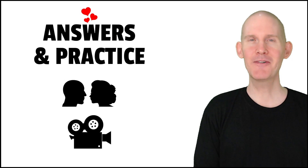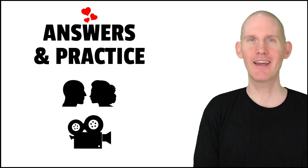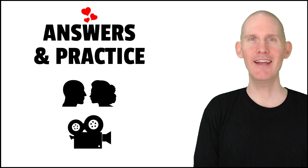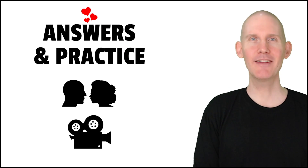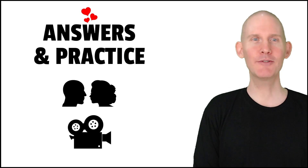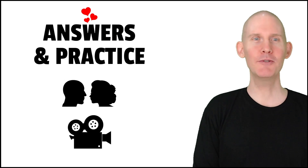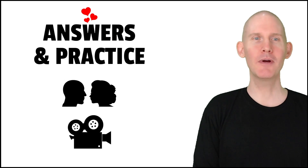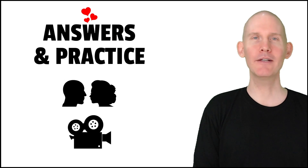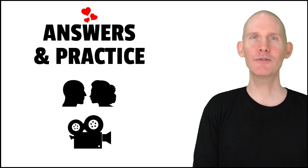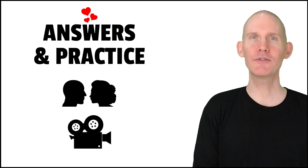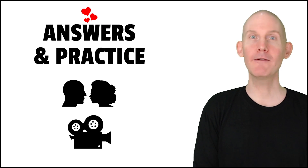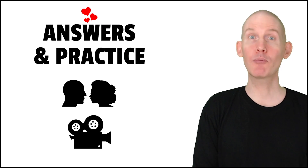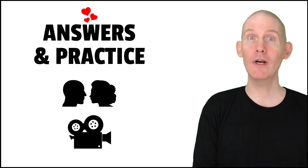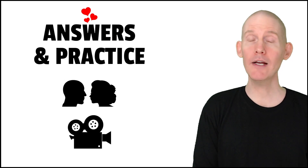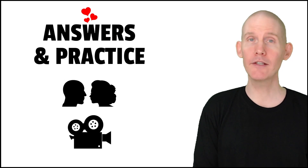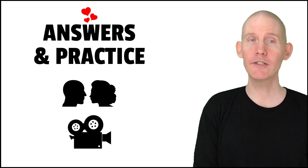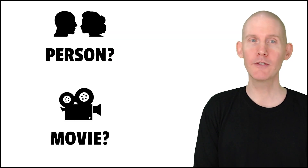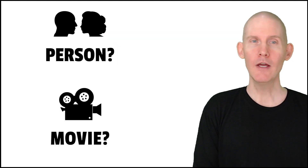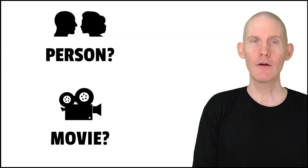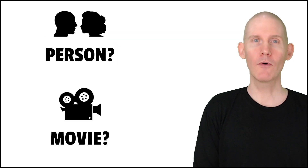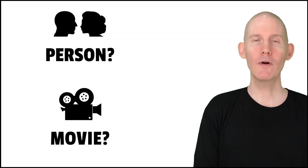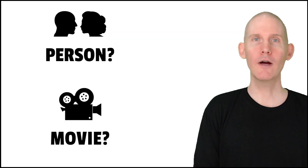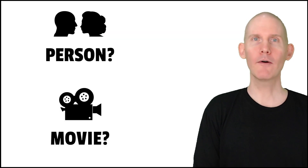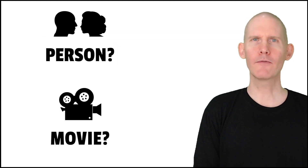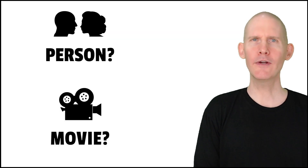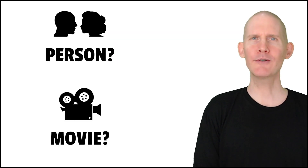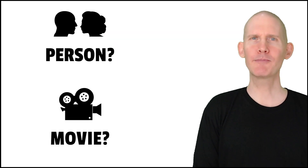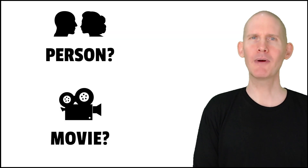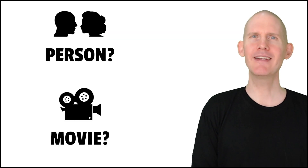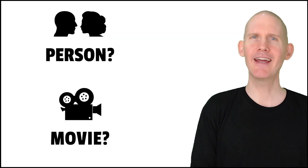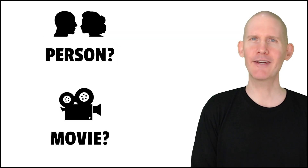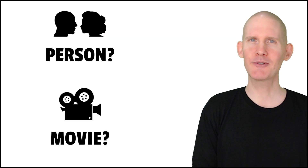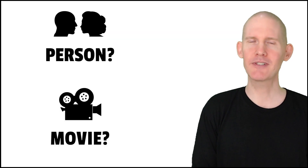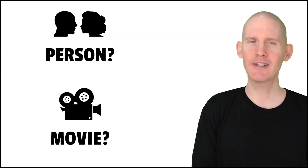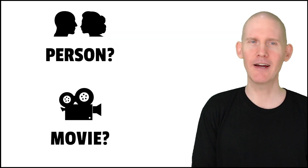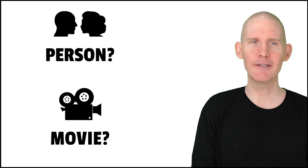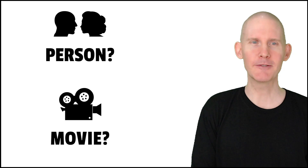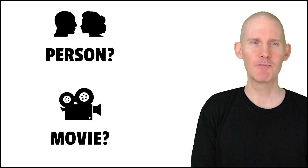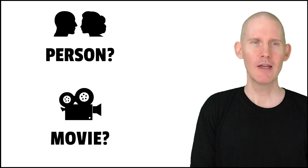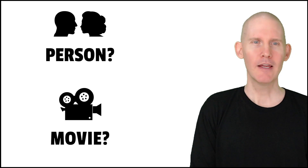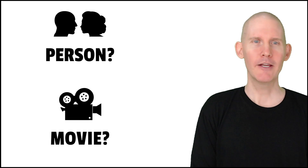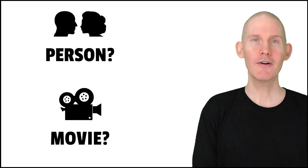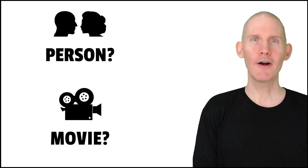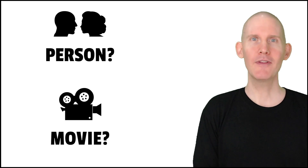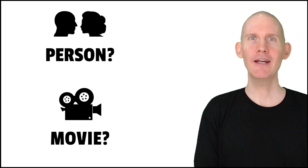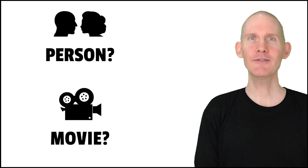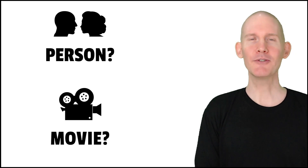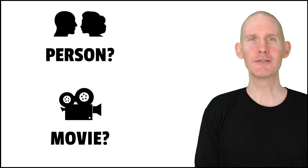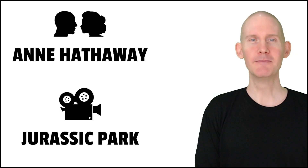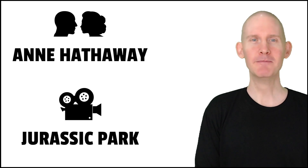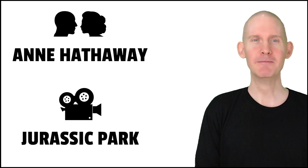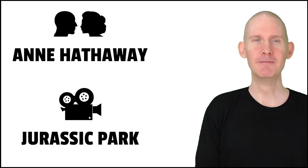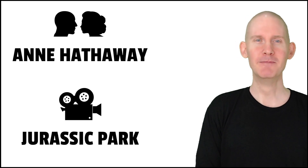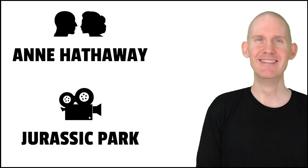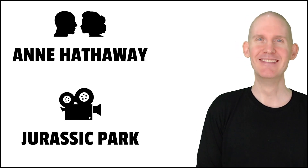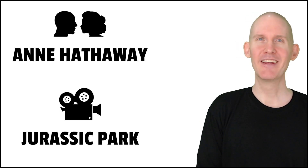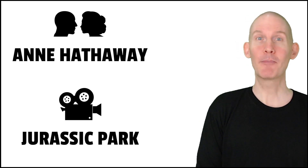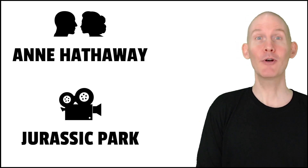Okay, let's do answers and practice for our fingerspelling exercise. Here are the answers. The person